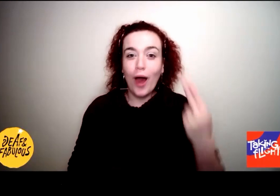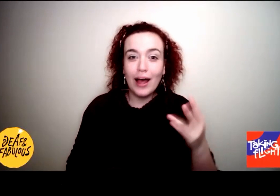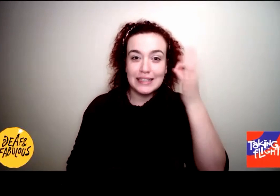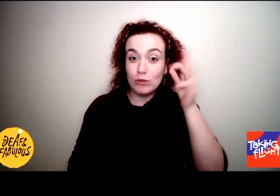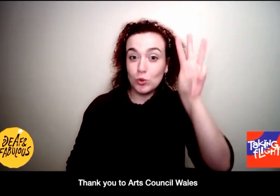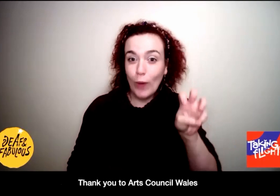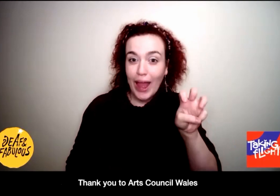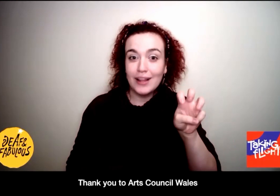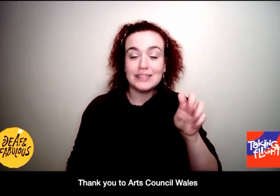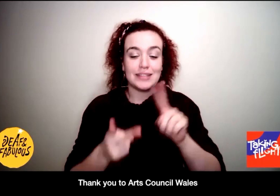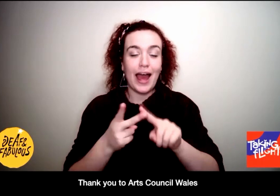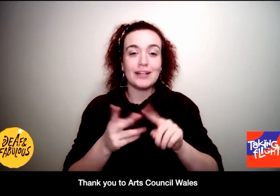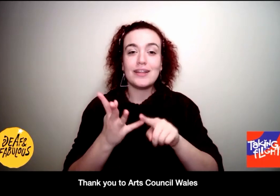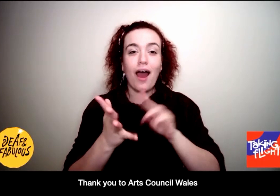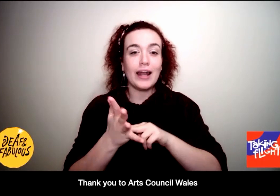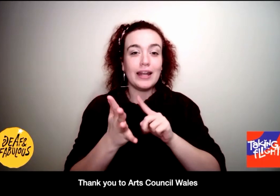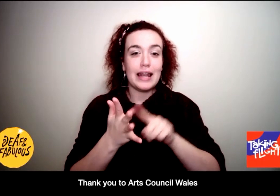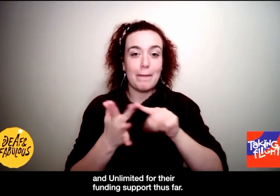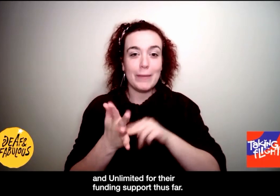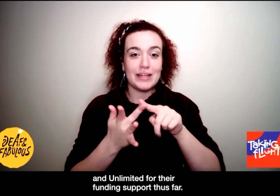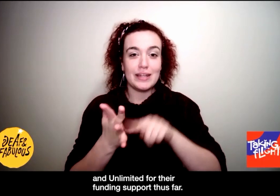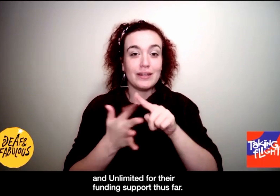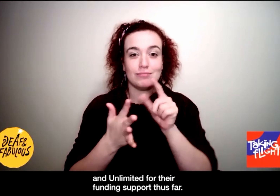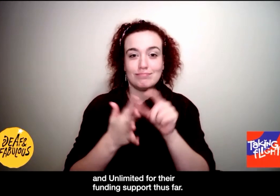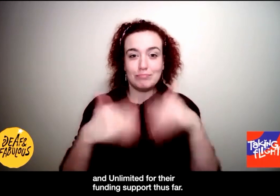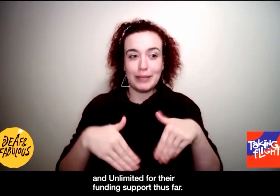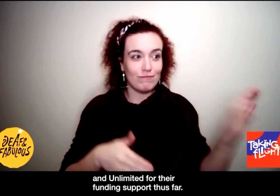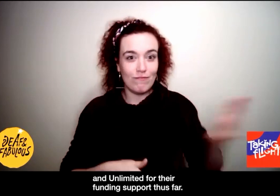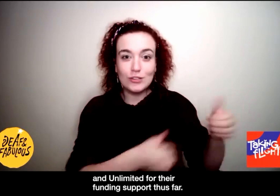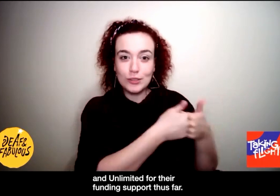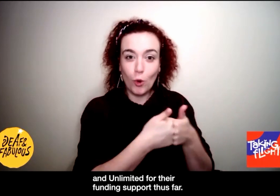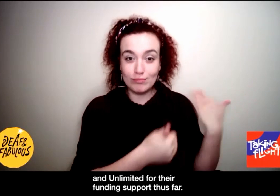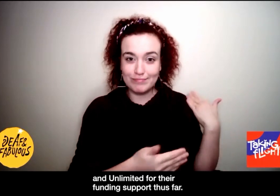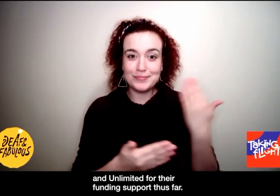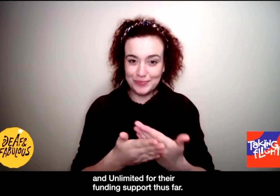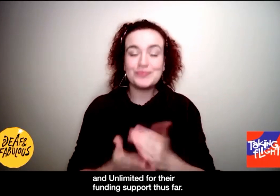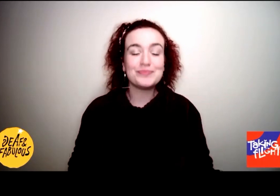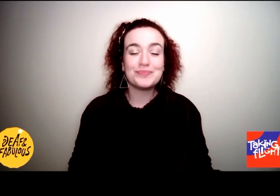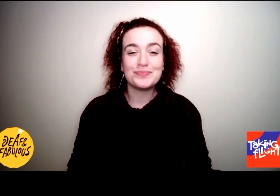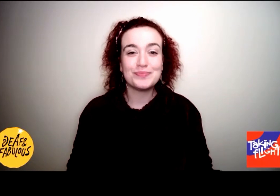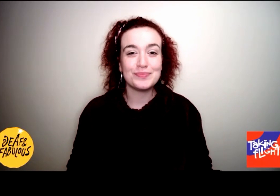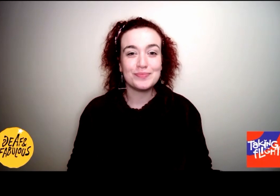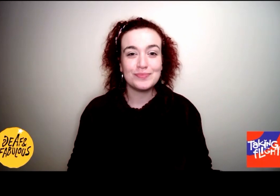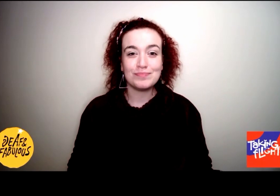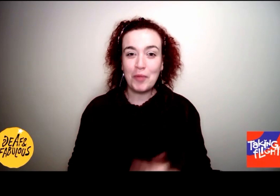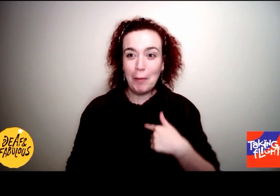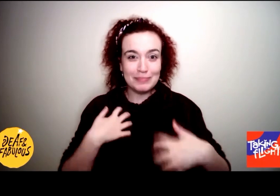anywhere. Thank you to Arts Council Wales and Unlimited for their funding support thus far.